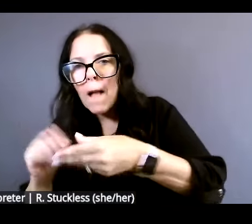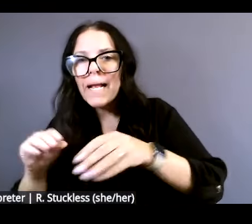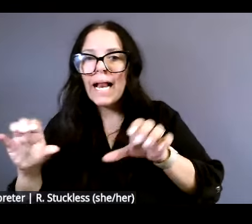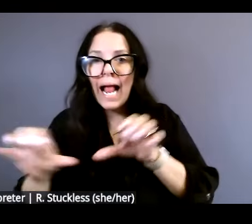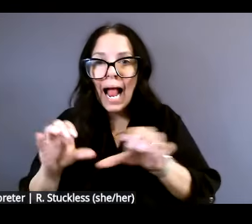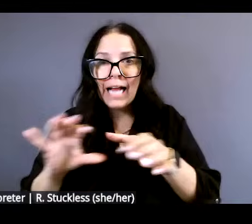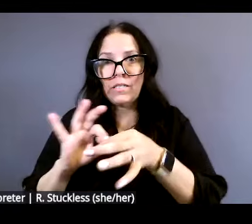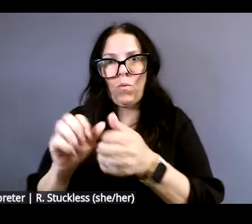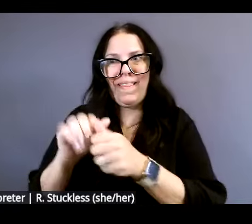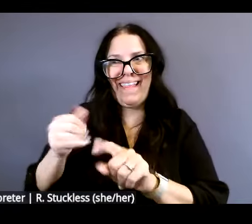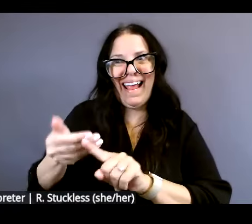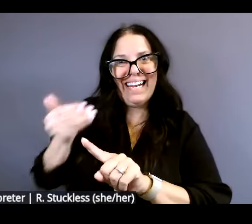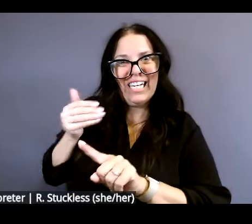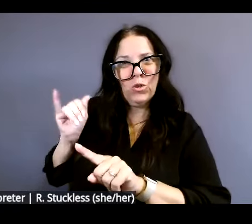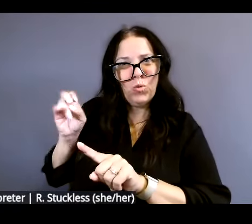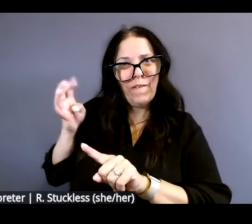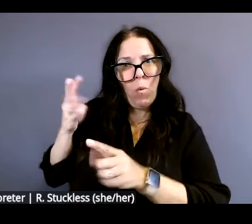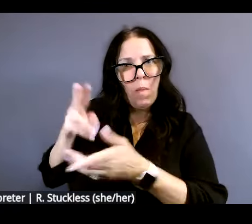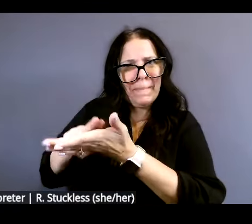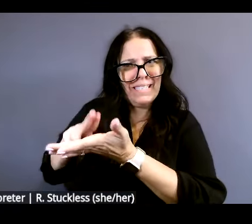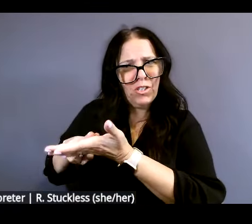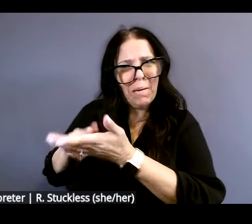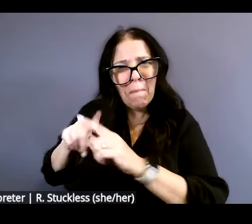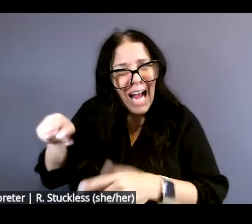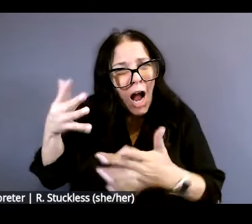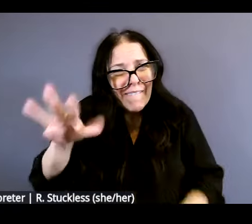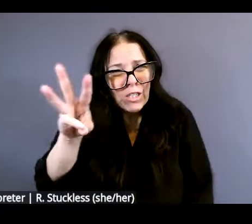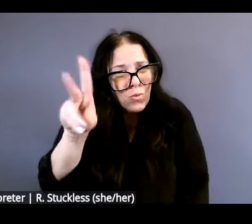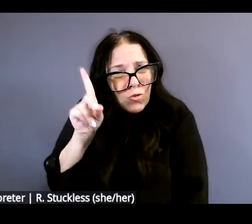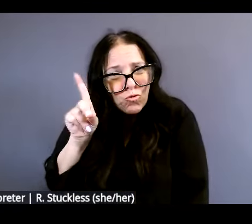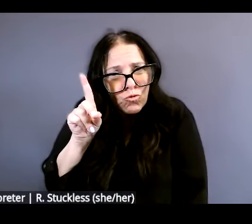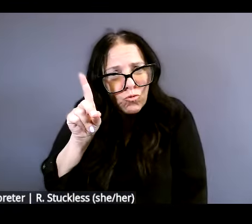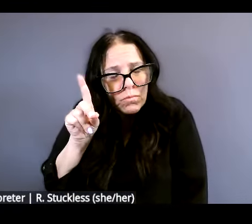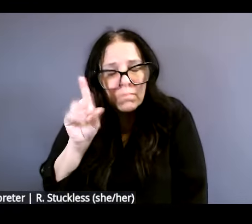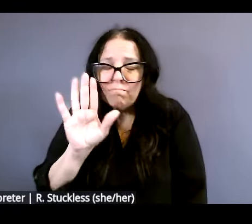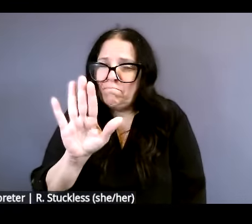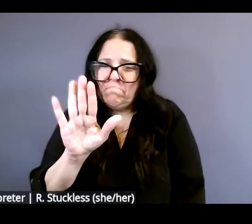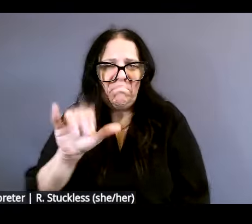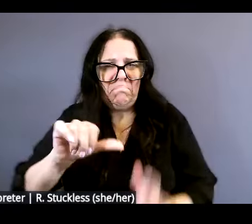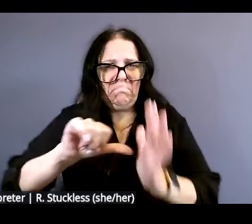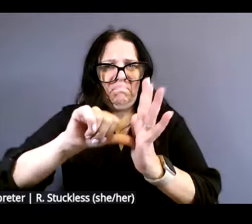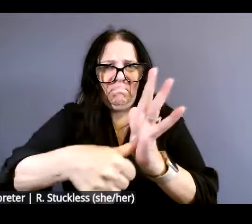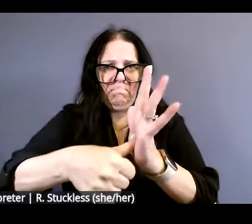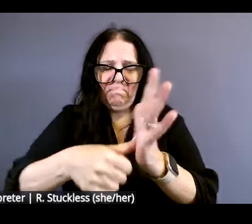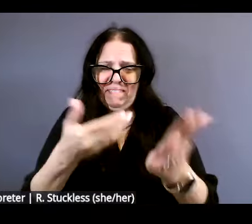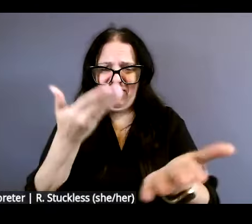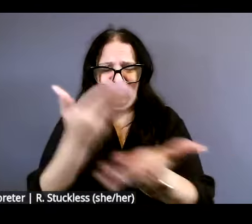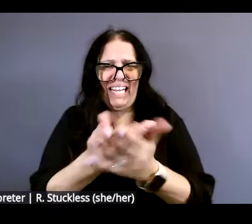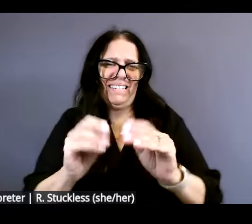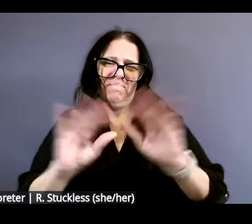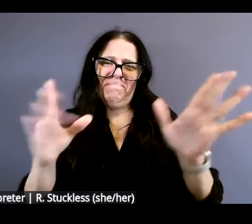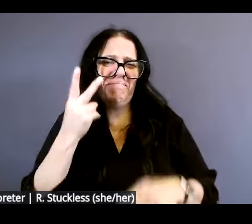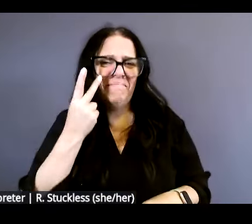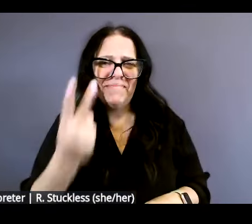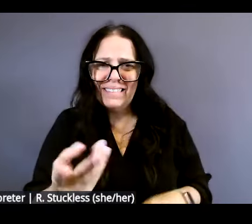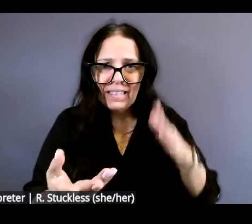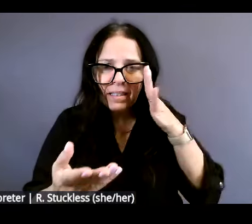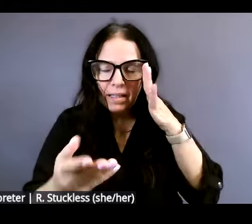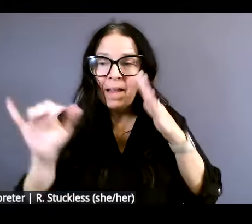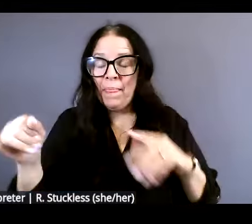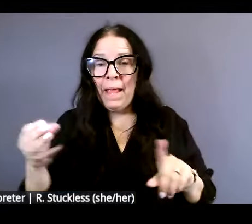petition that they withdrew. The facts here speak for themselves. When Invest in My Kids filed its new petition on June